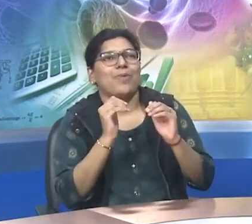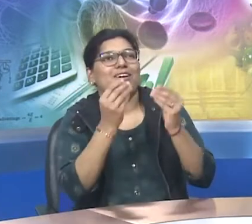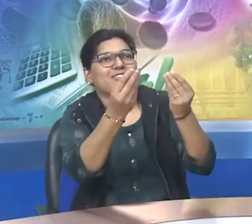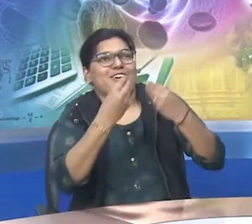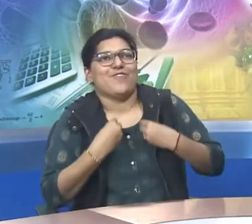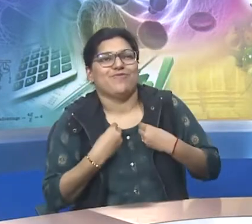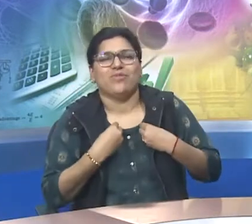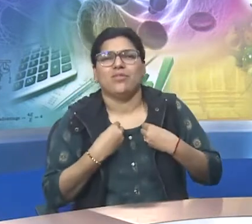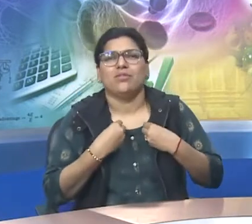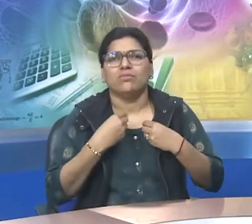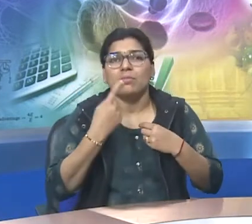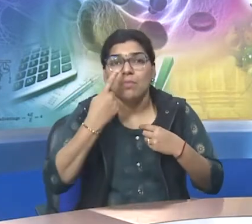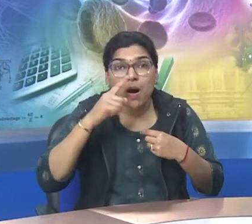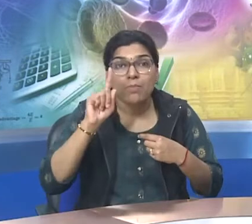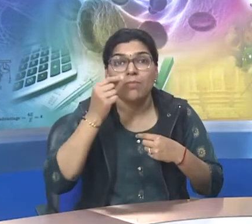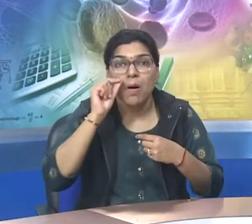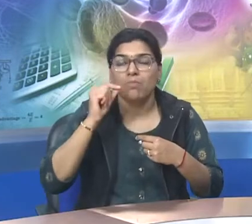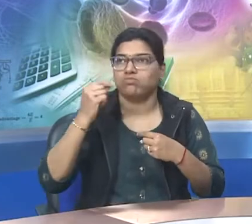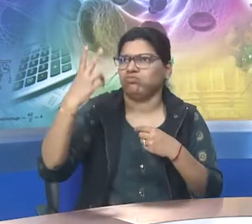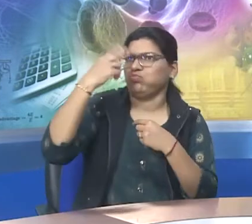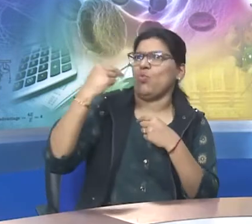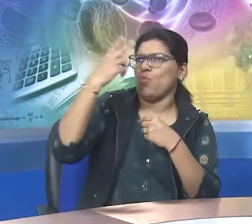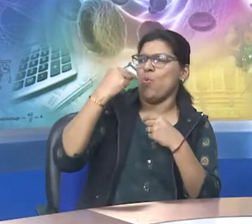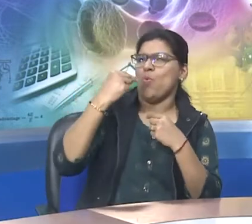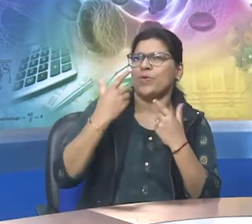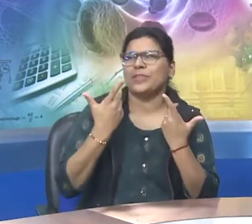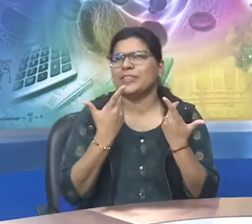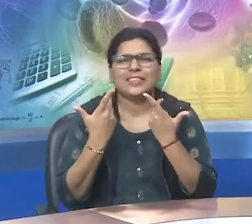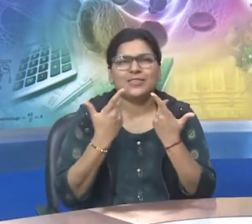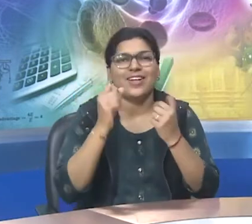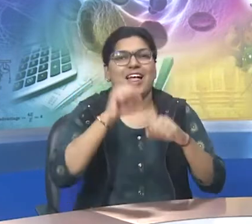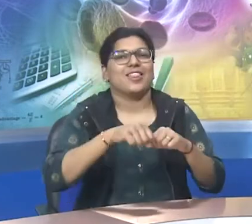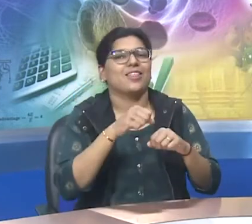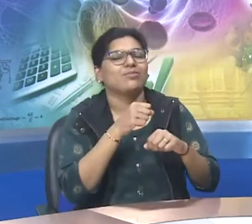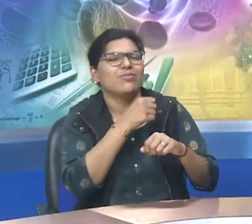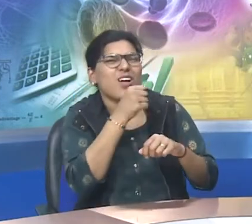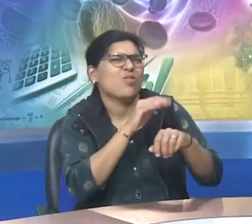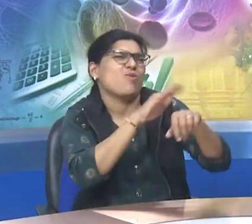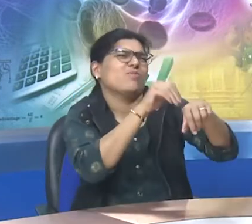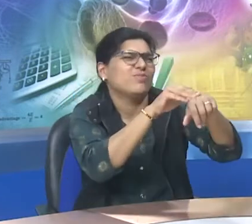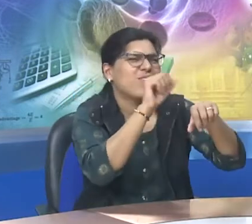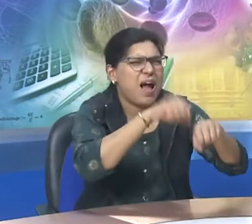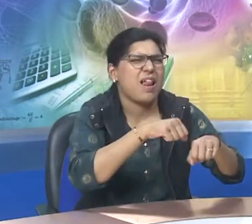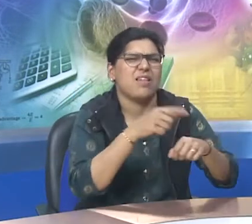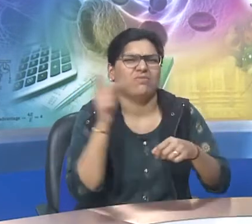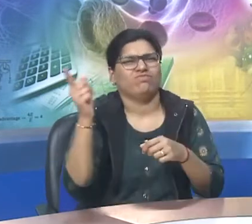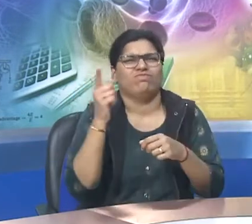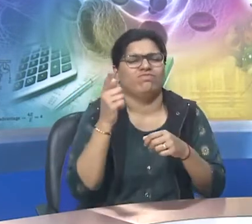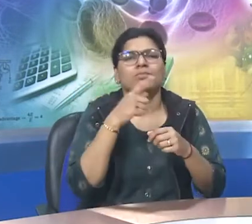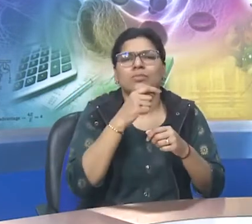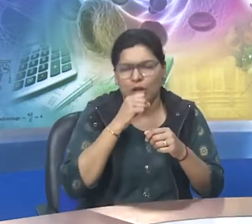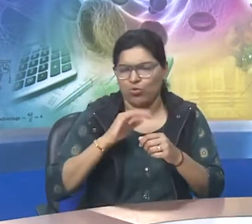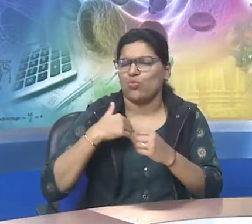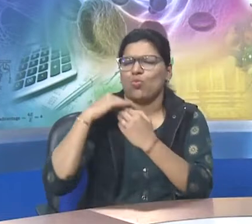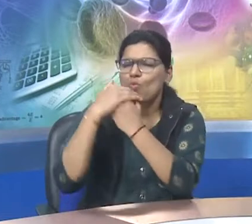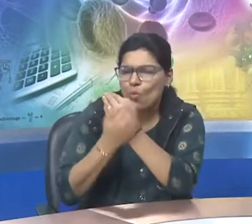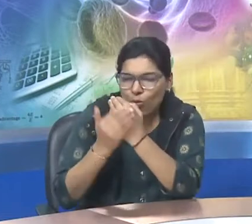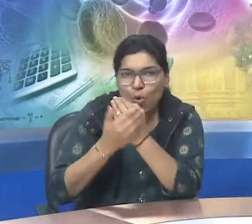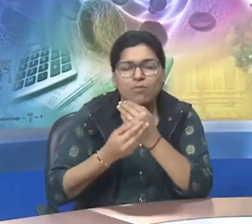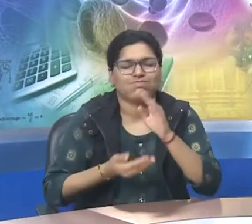grandparents, most of the problems get solved. So we can ask anything